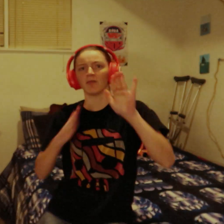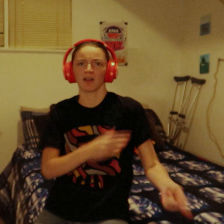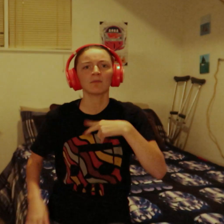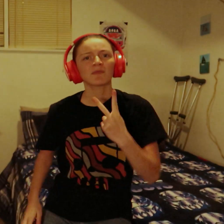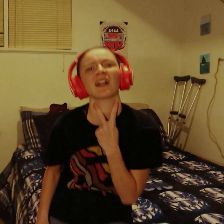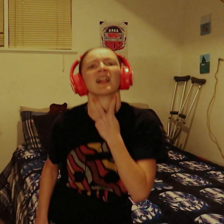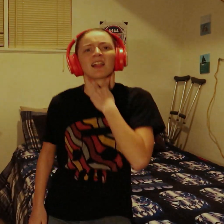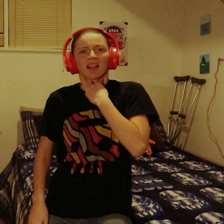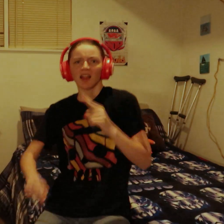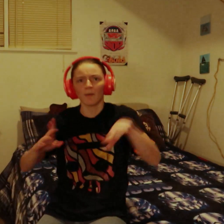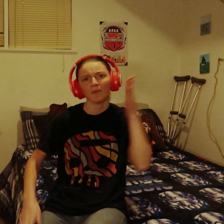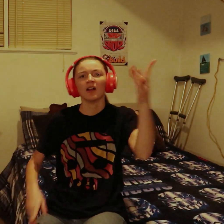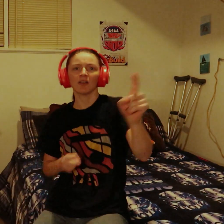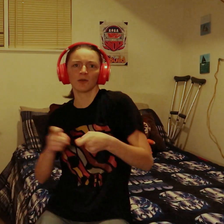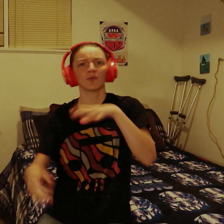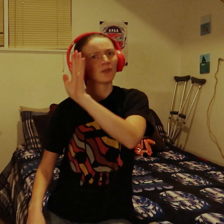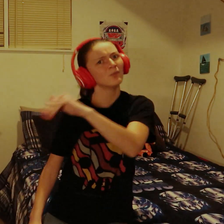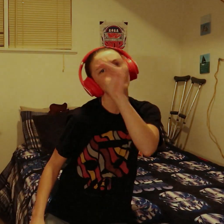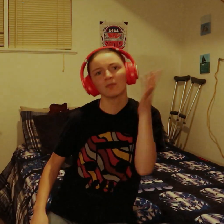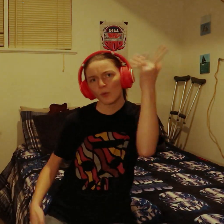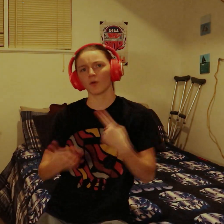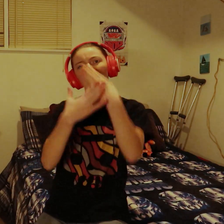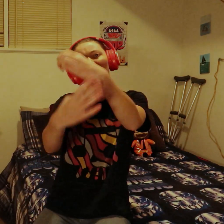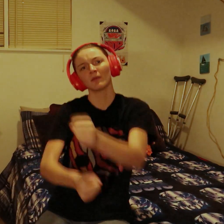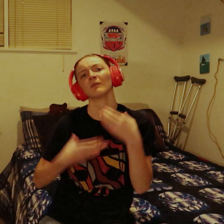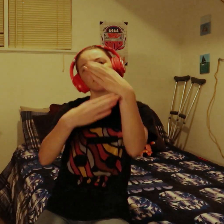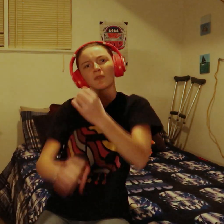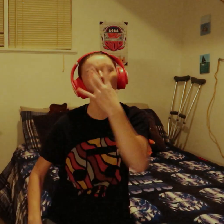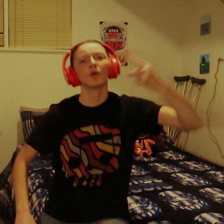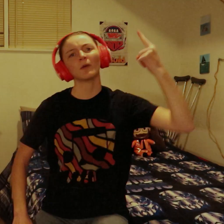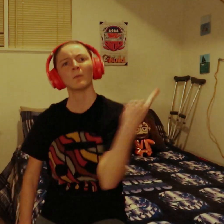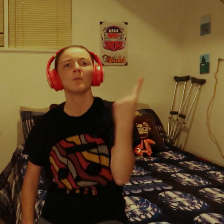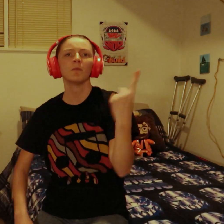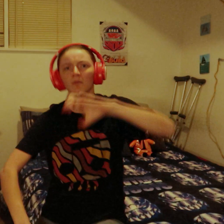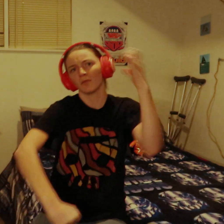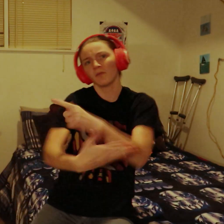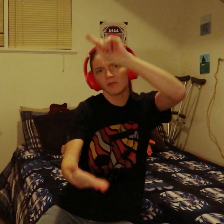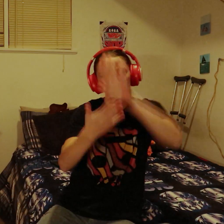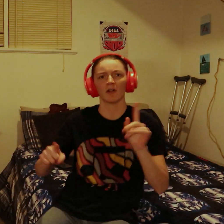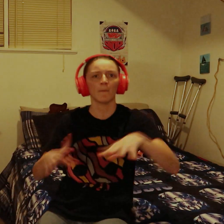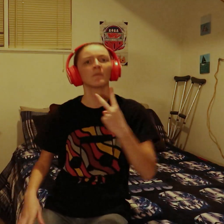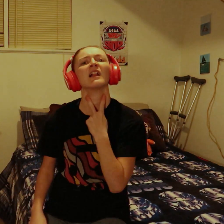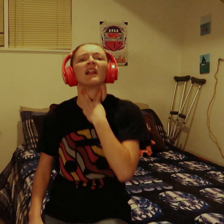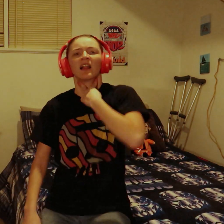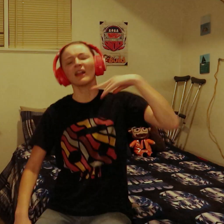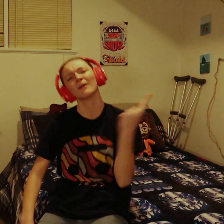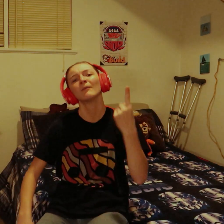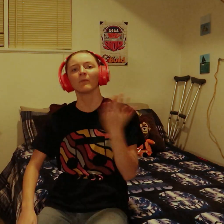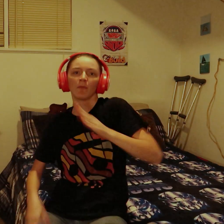yours. Forever will I be subject to hate, but never will I be the subject of fate. Because in my veins ain't nothing but rage. What I thought was power, put me in chains.